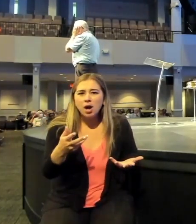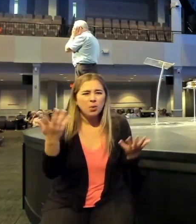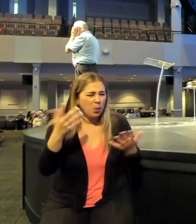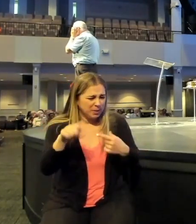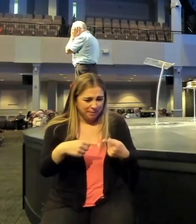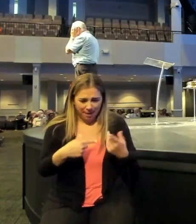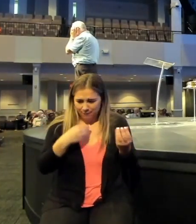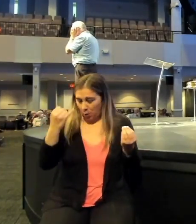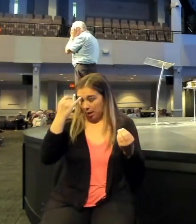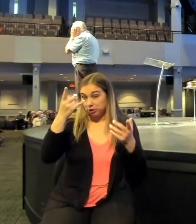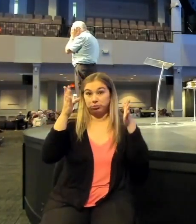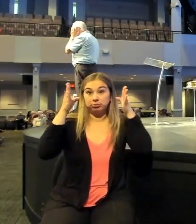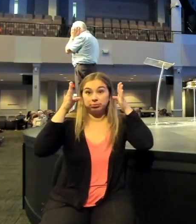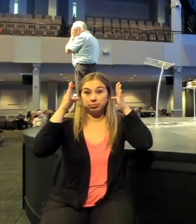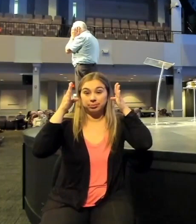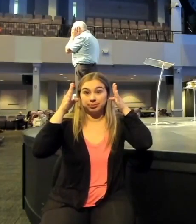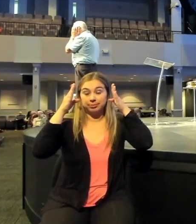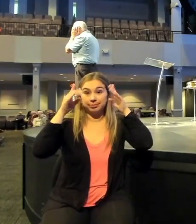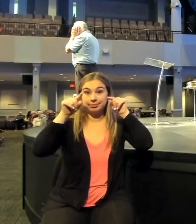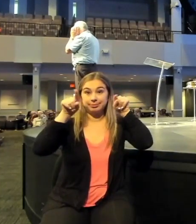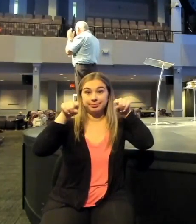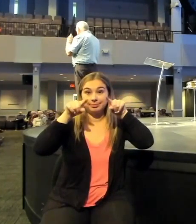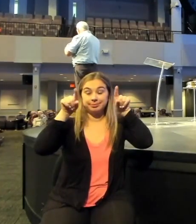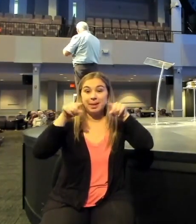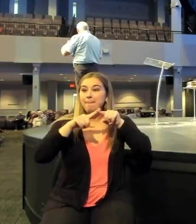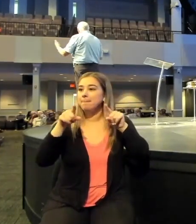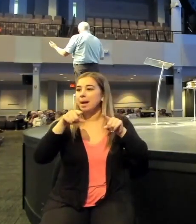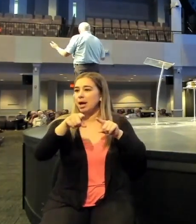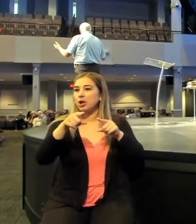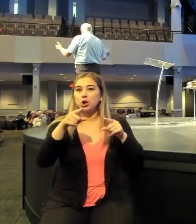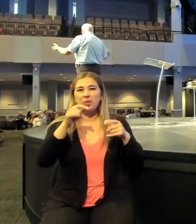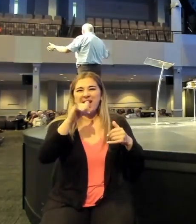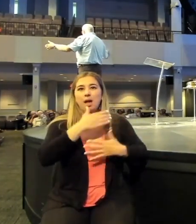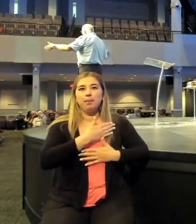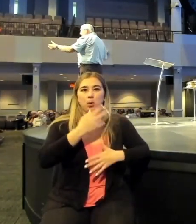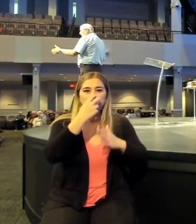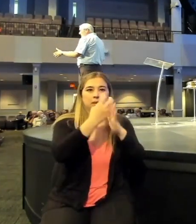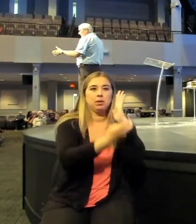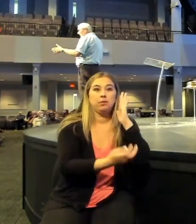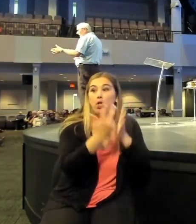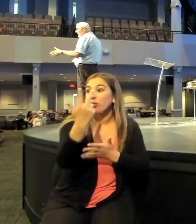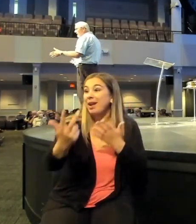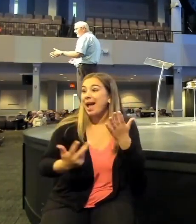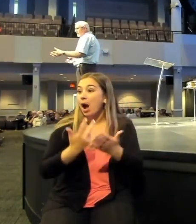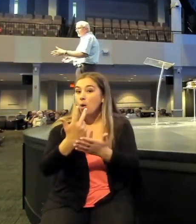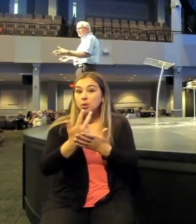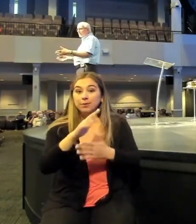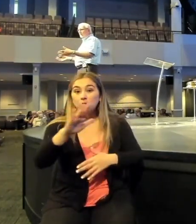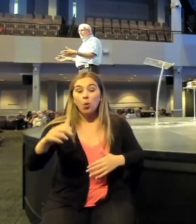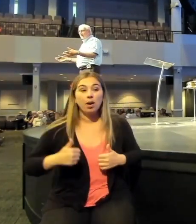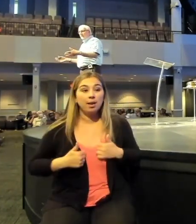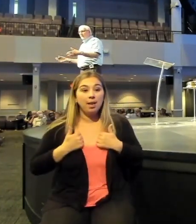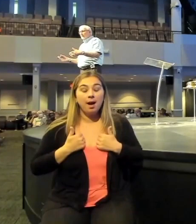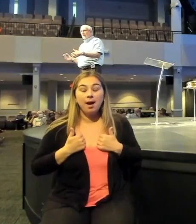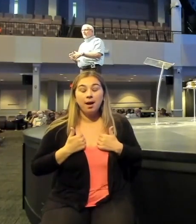was it about? I have no idea, okay? But you went into amusement. And so for 3 hours of your life,